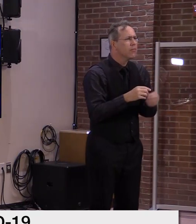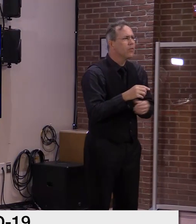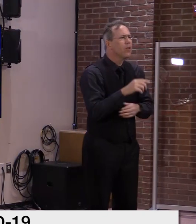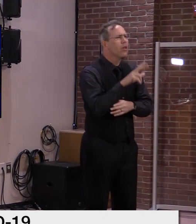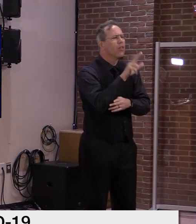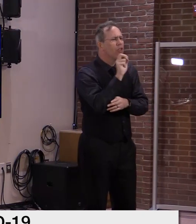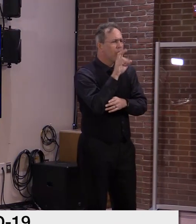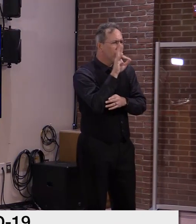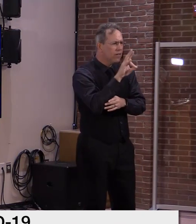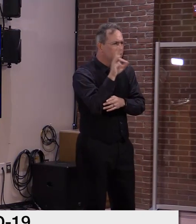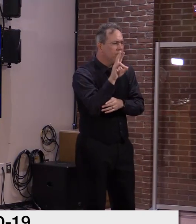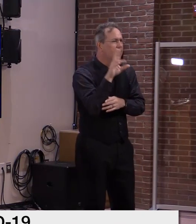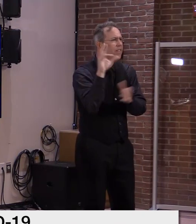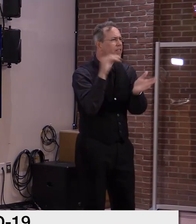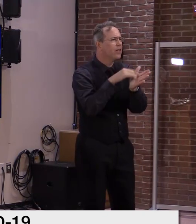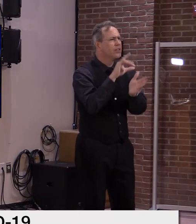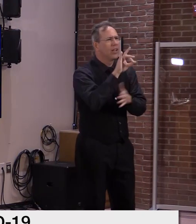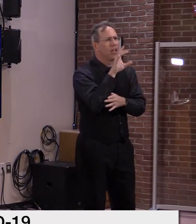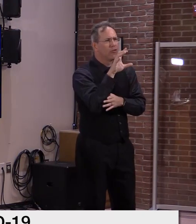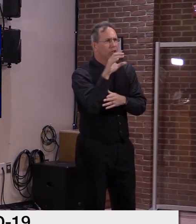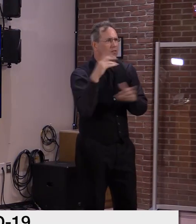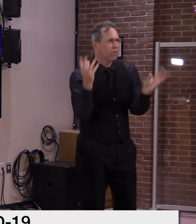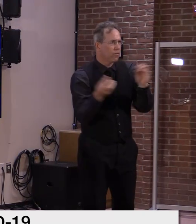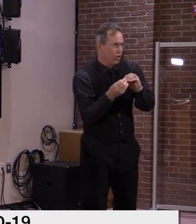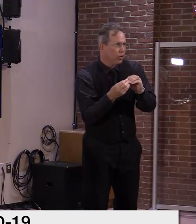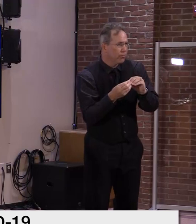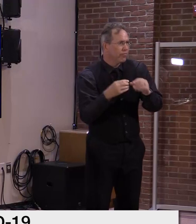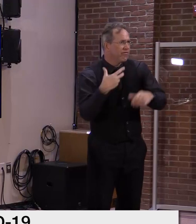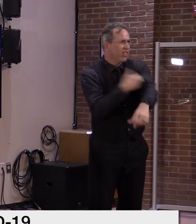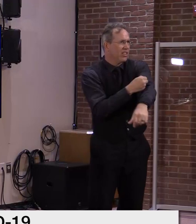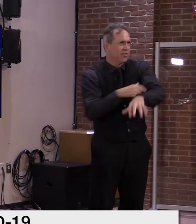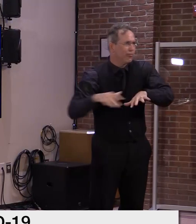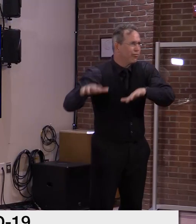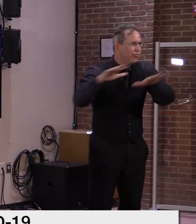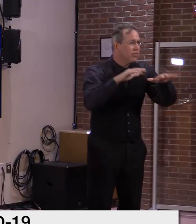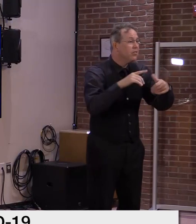377,800 people have been vaccinated against COVID-19.